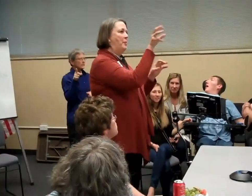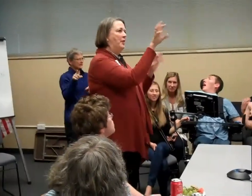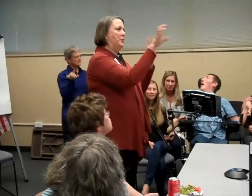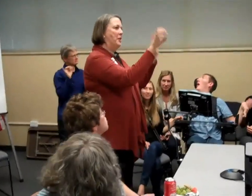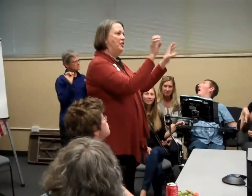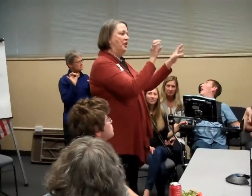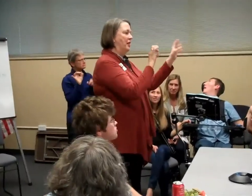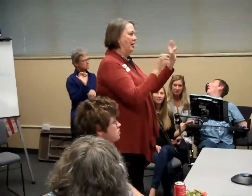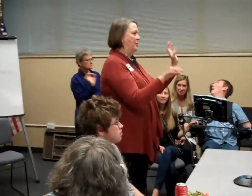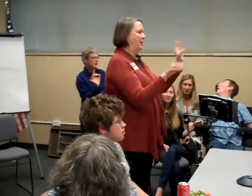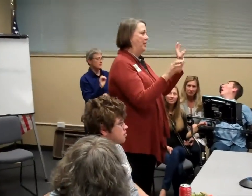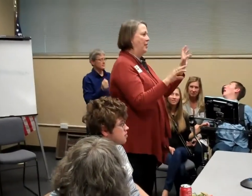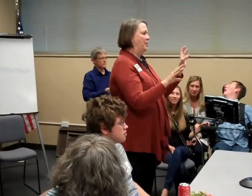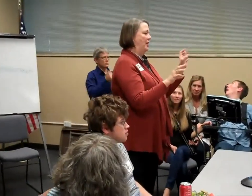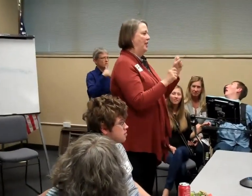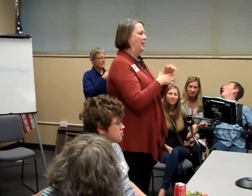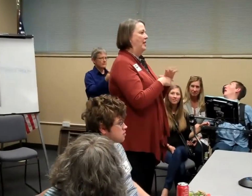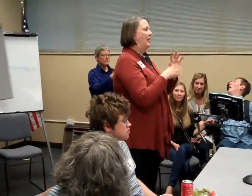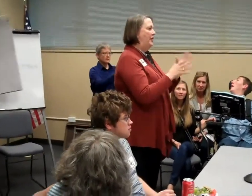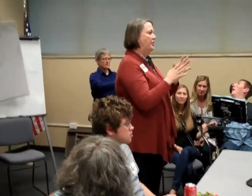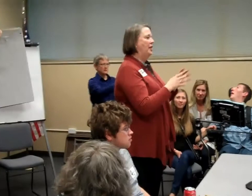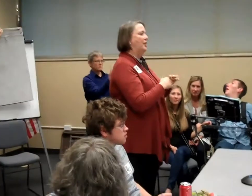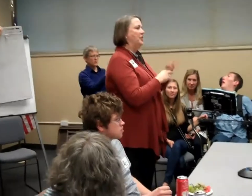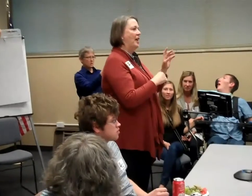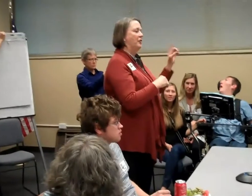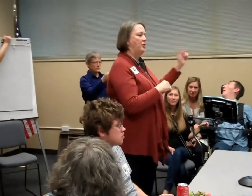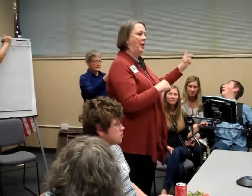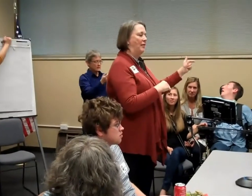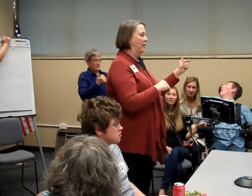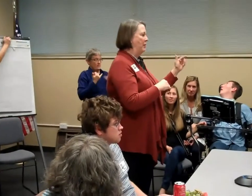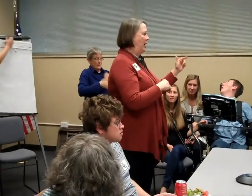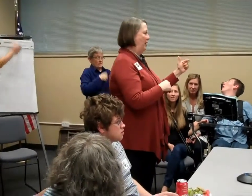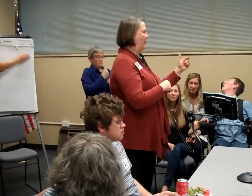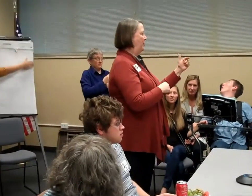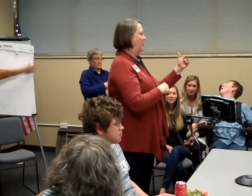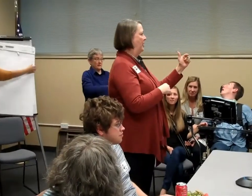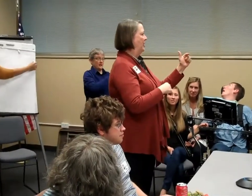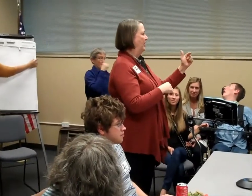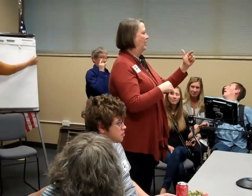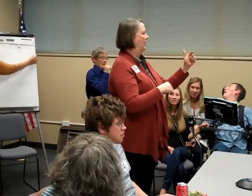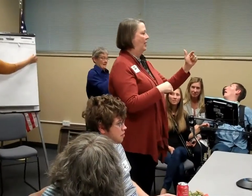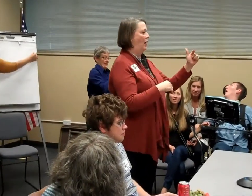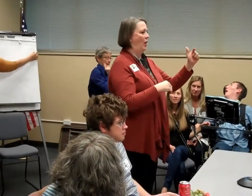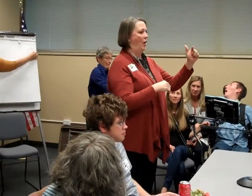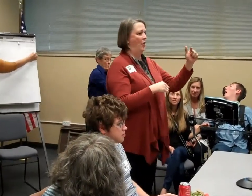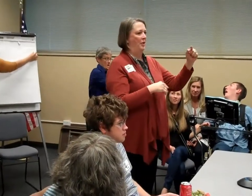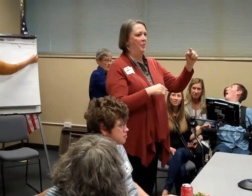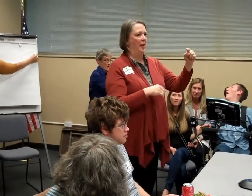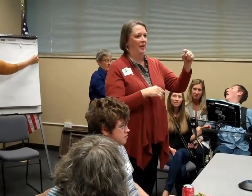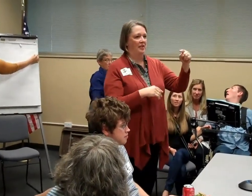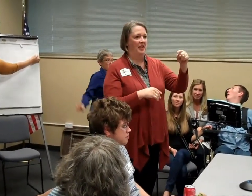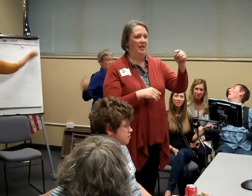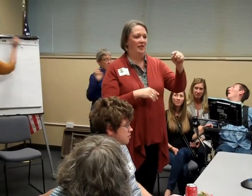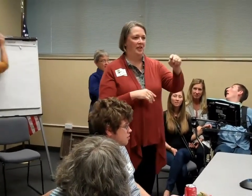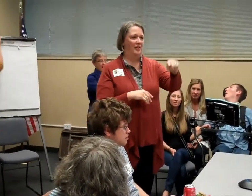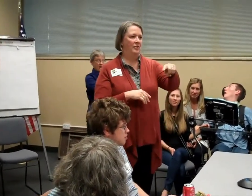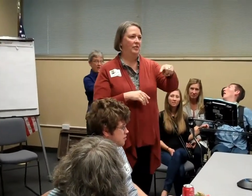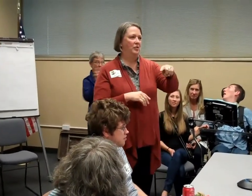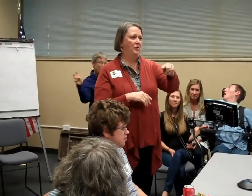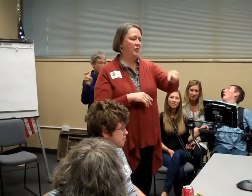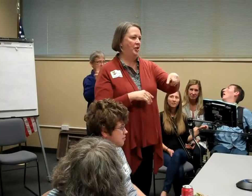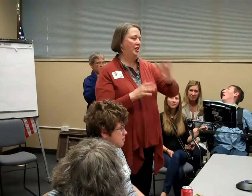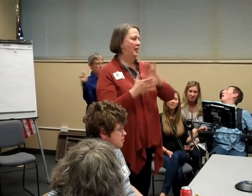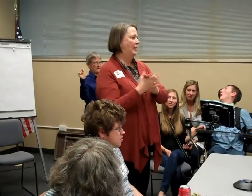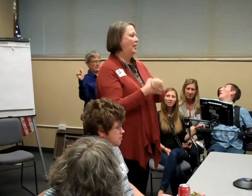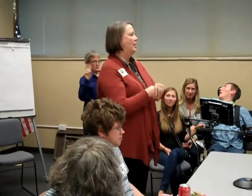the times he picks a region in the country and goes there. This year he's actually traveling from California all the way across the United